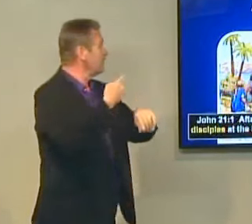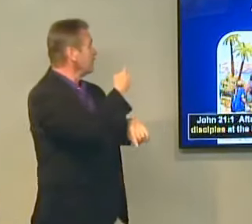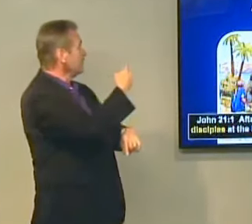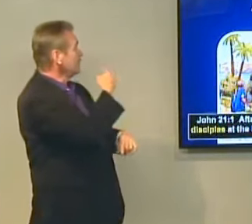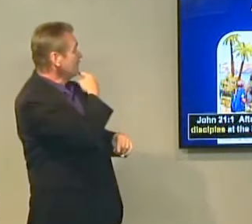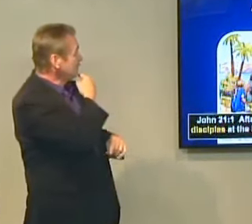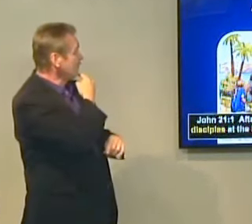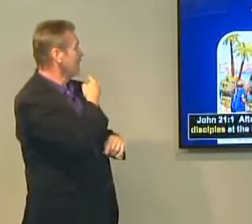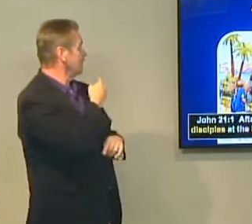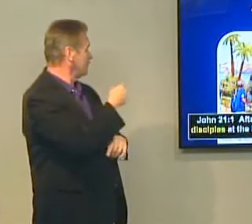The eighth appearance.